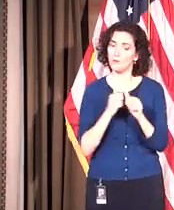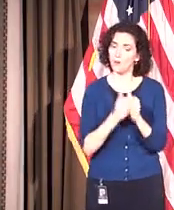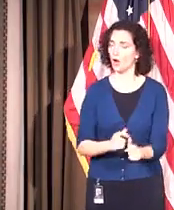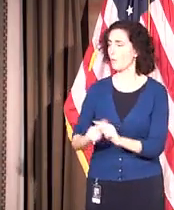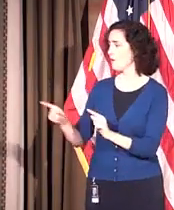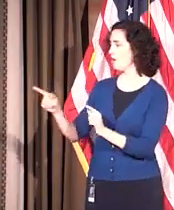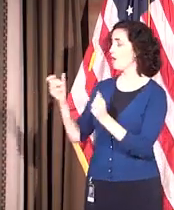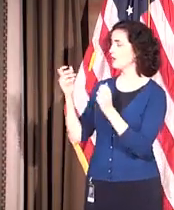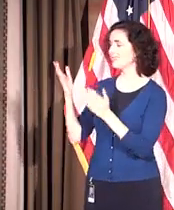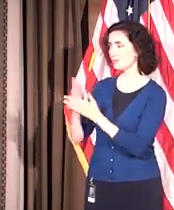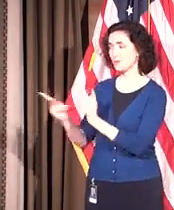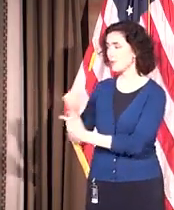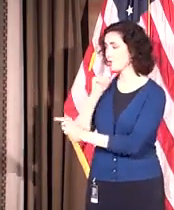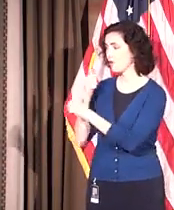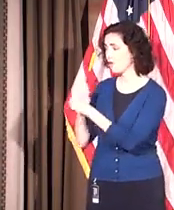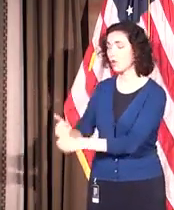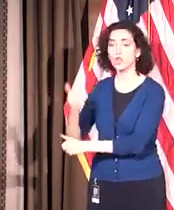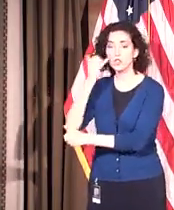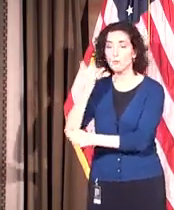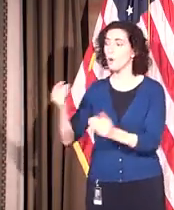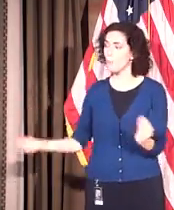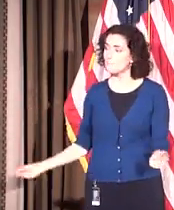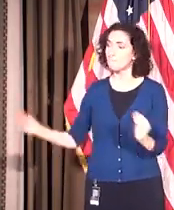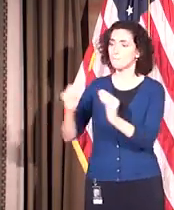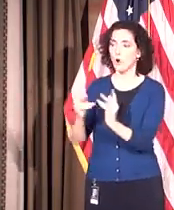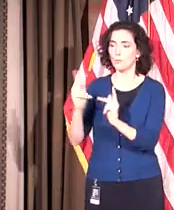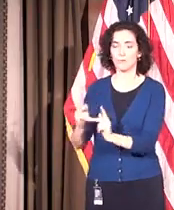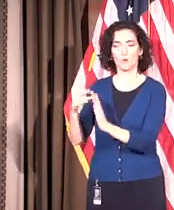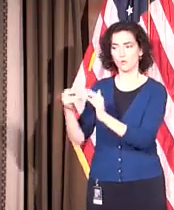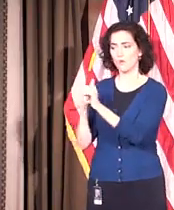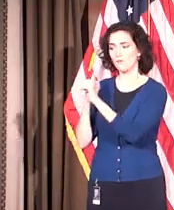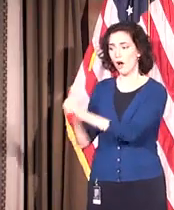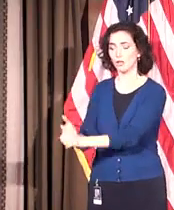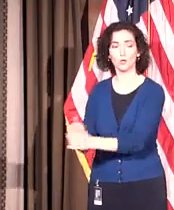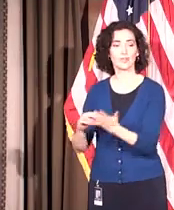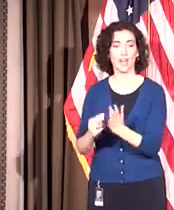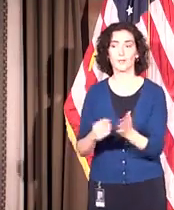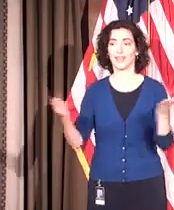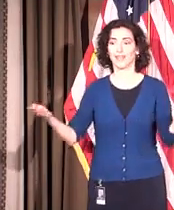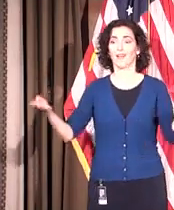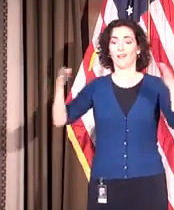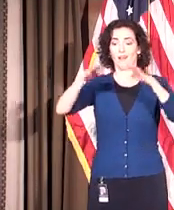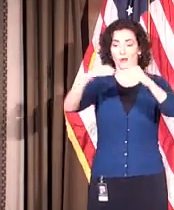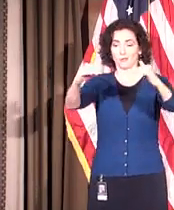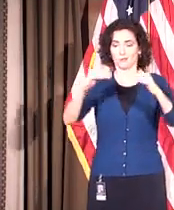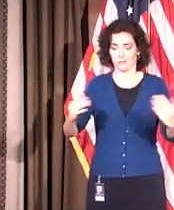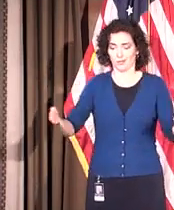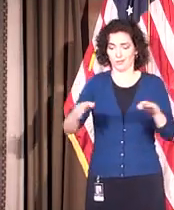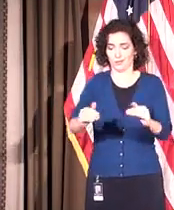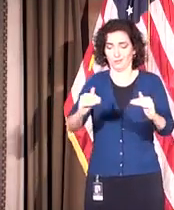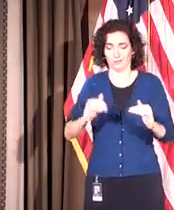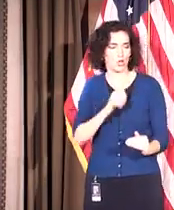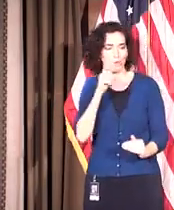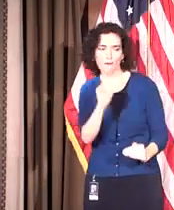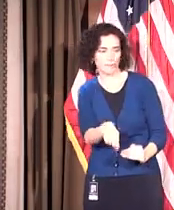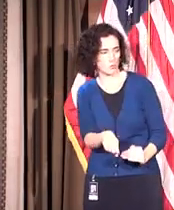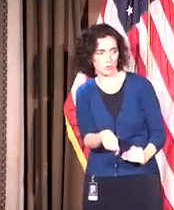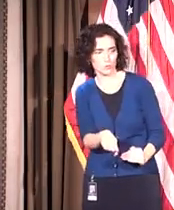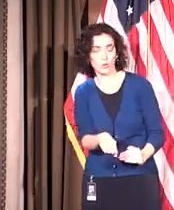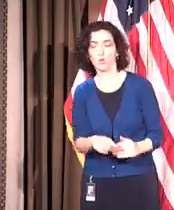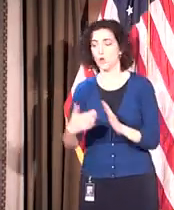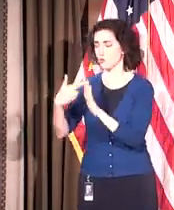we won't have to go back to phase 2 or to phase 1. We won't have to reimpose restrictions that we've already